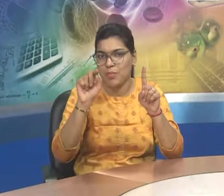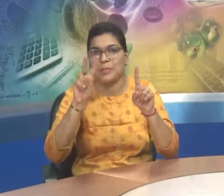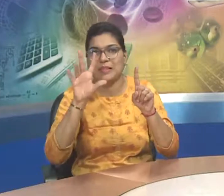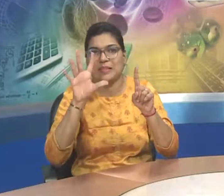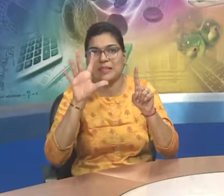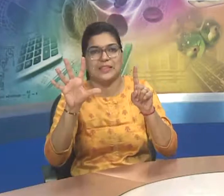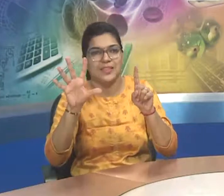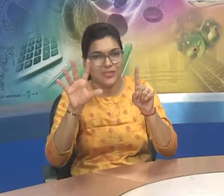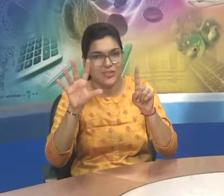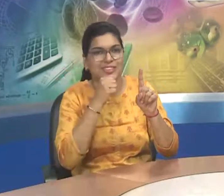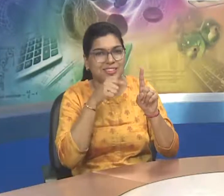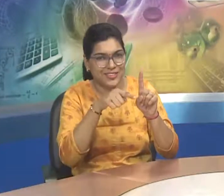all aspects